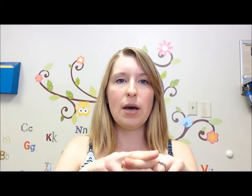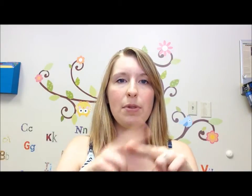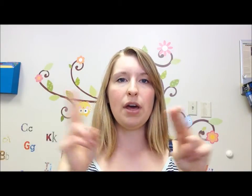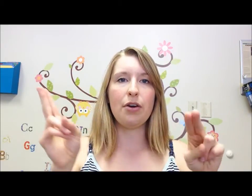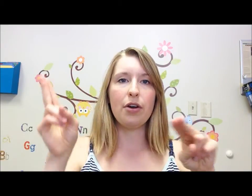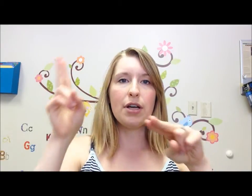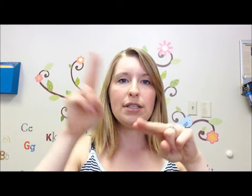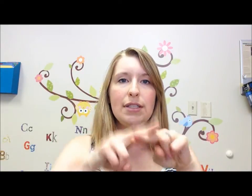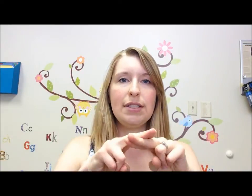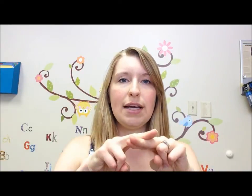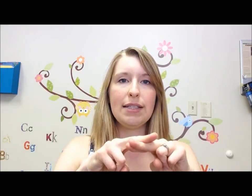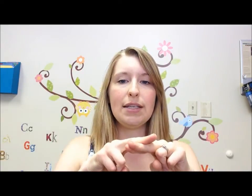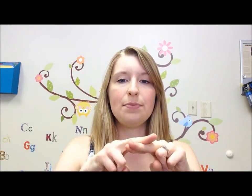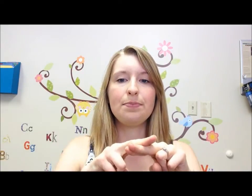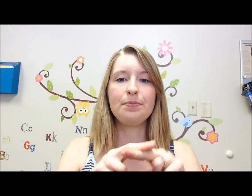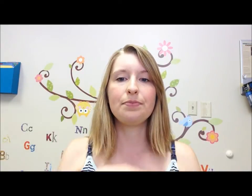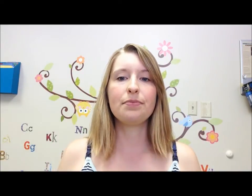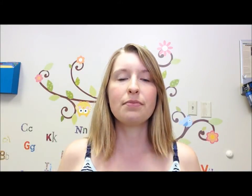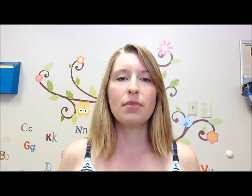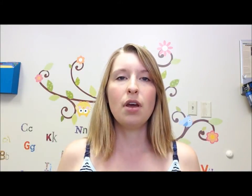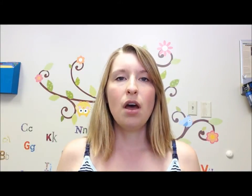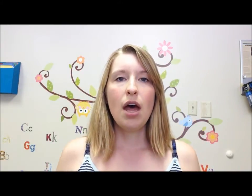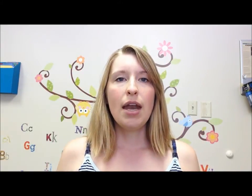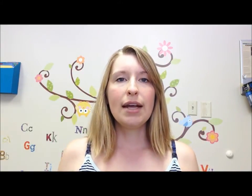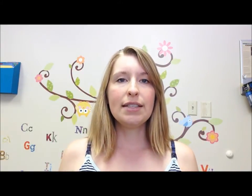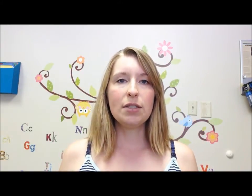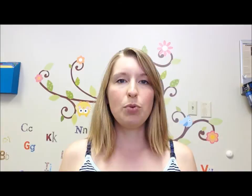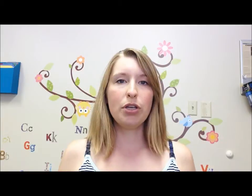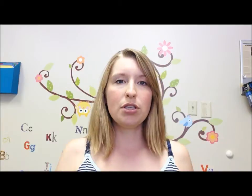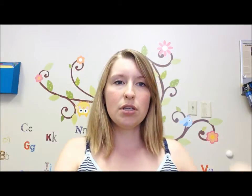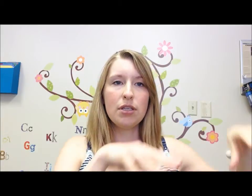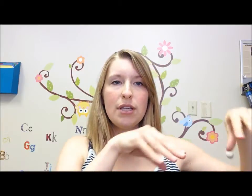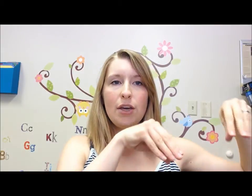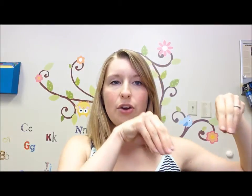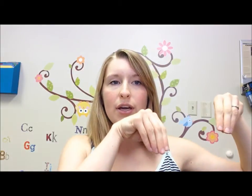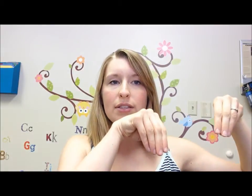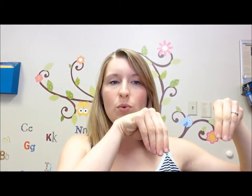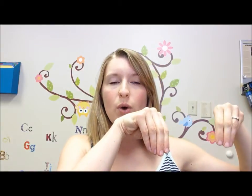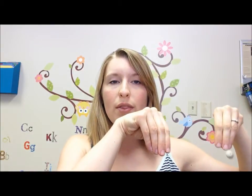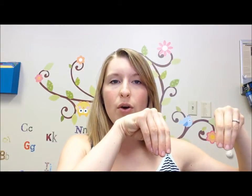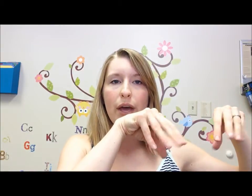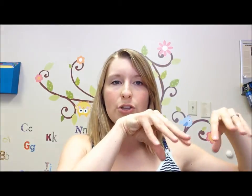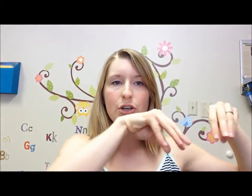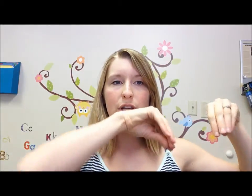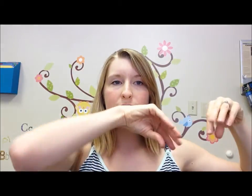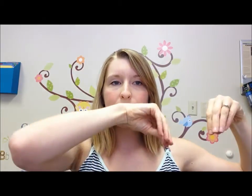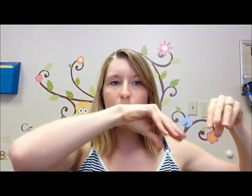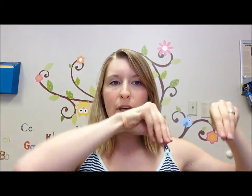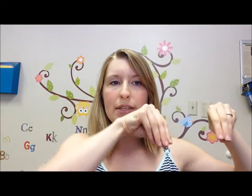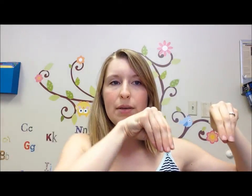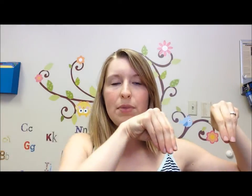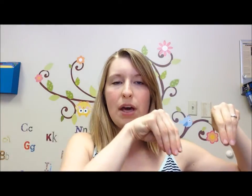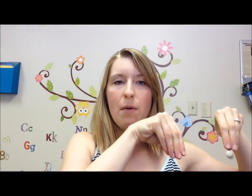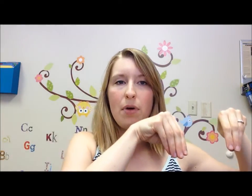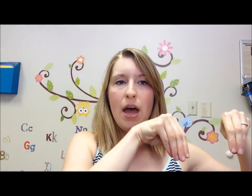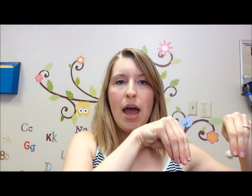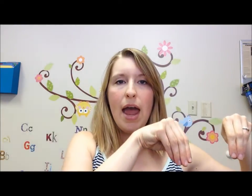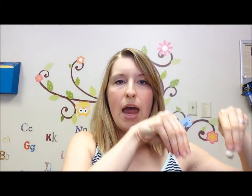the other. Sit. Next is put. Take your hands in one location as if you're picking something up and